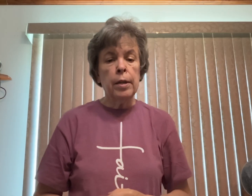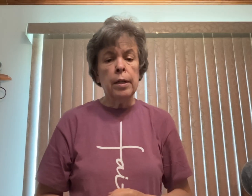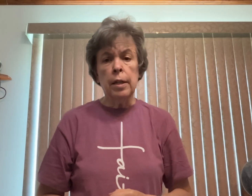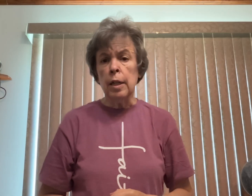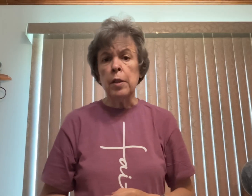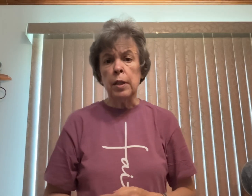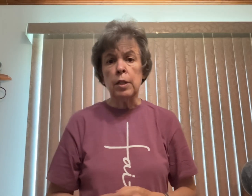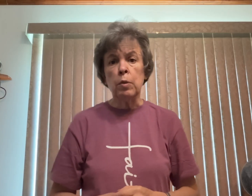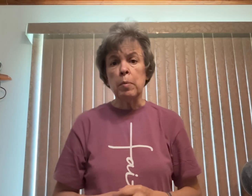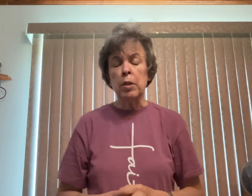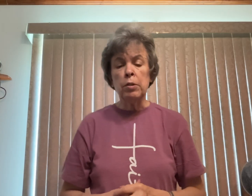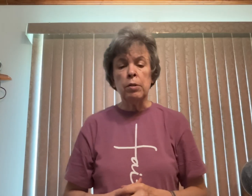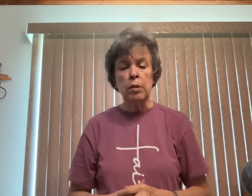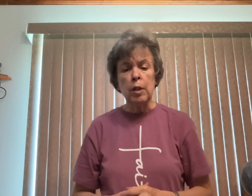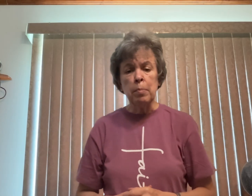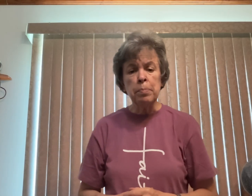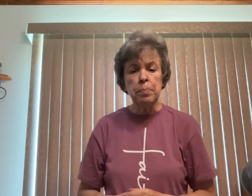And I think that's what I'm going to do this time.